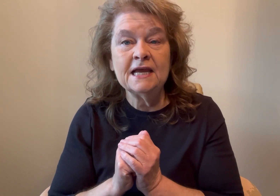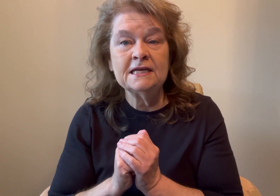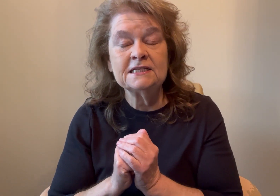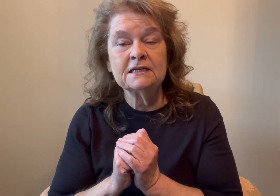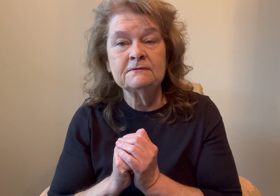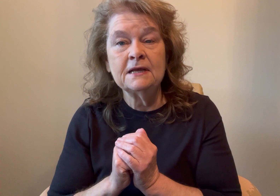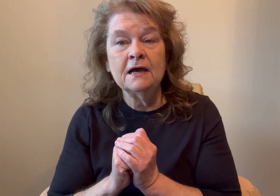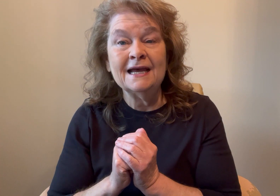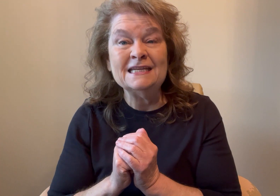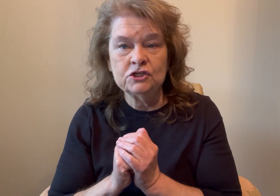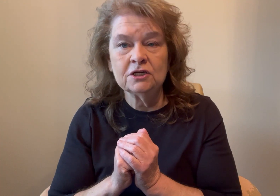understands and